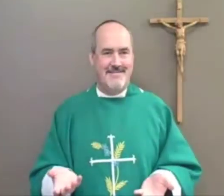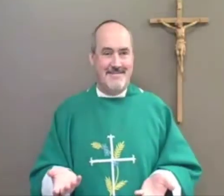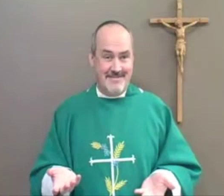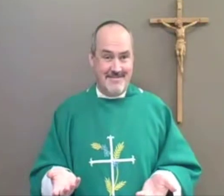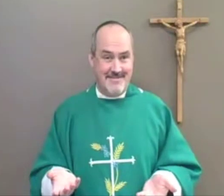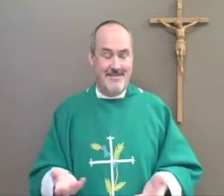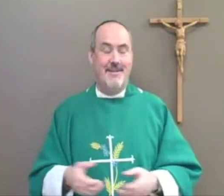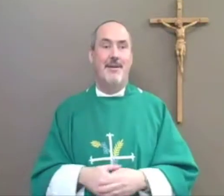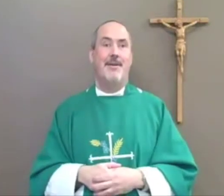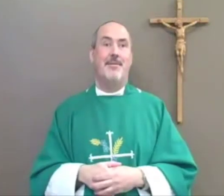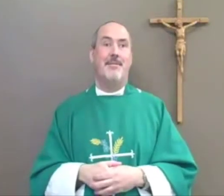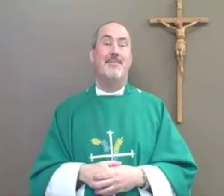people.